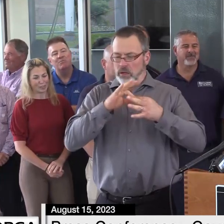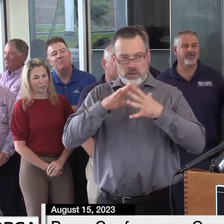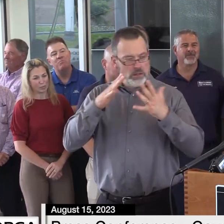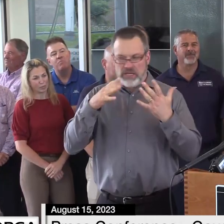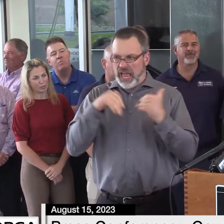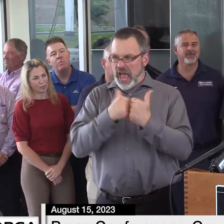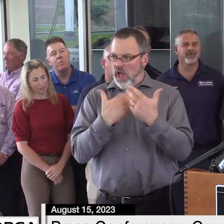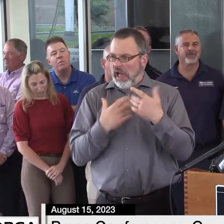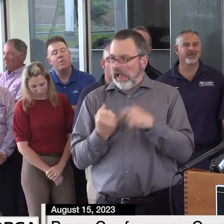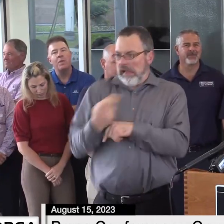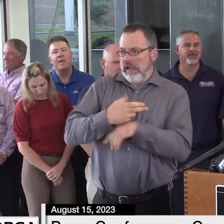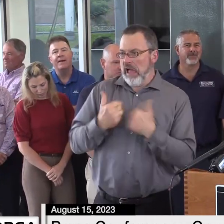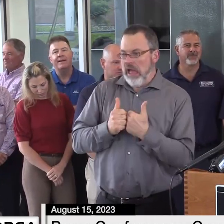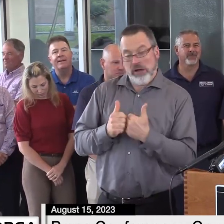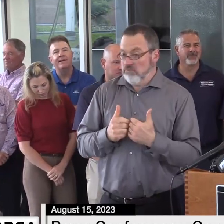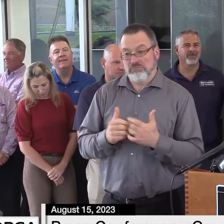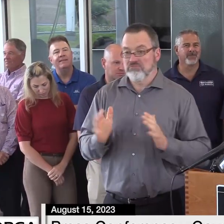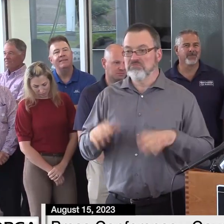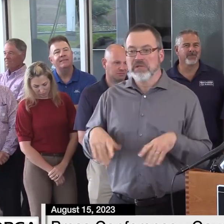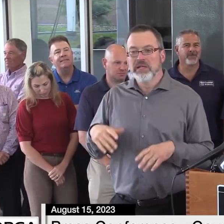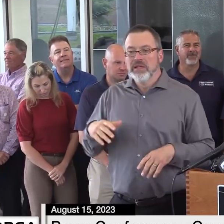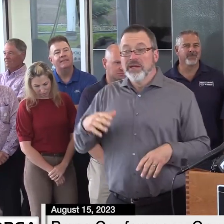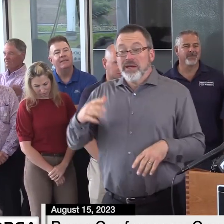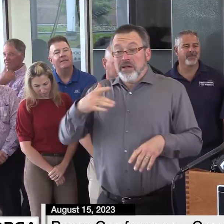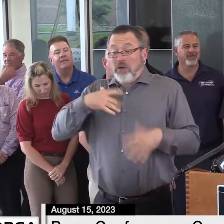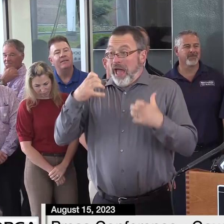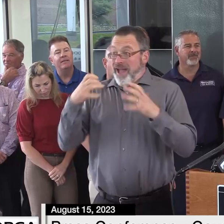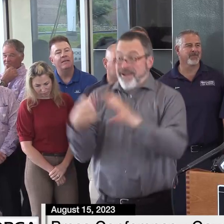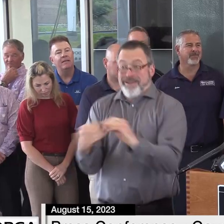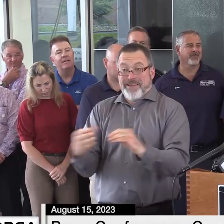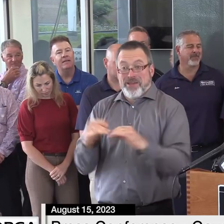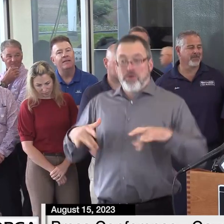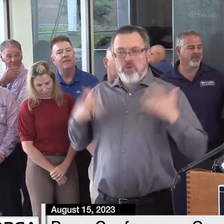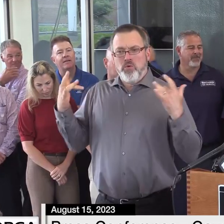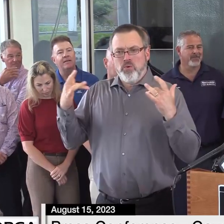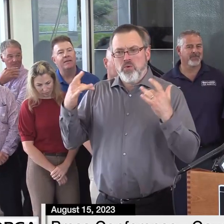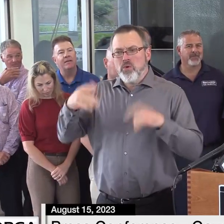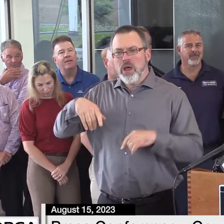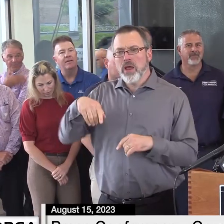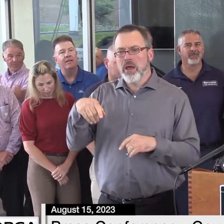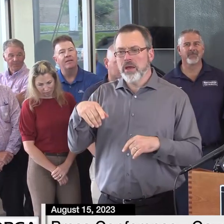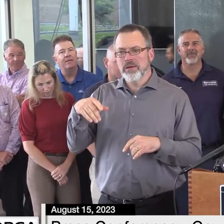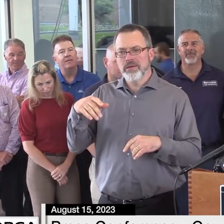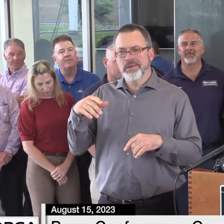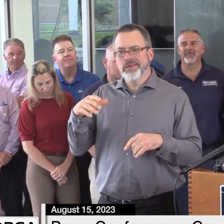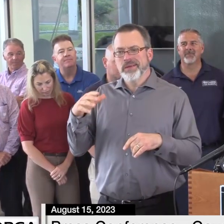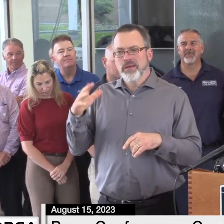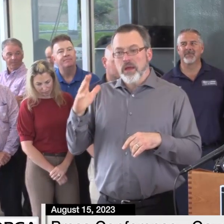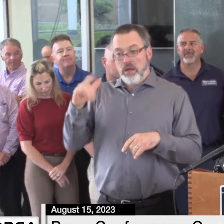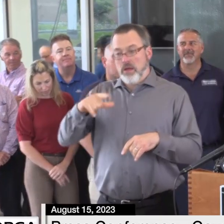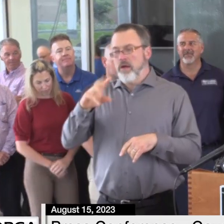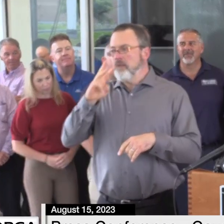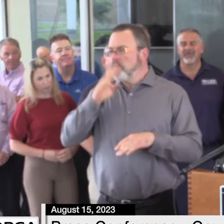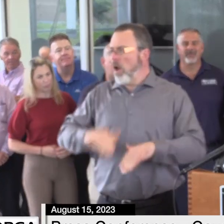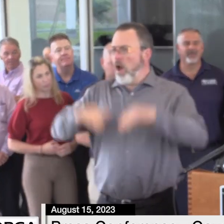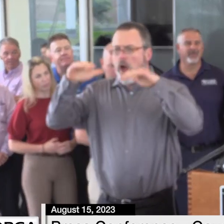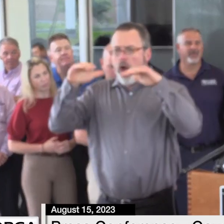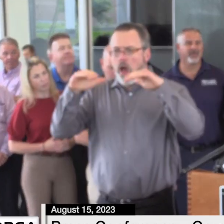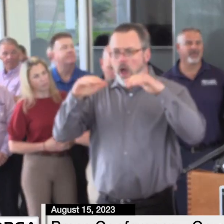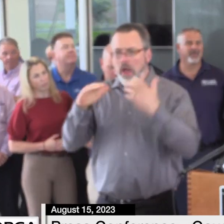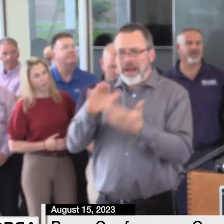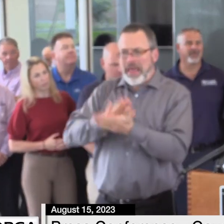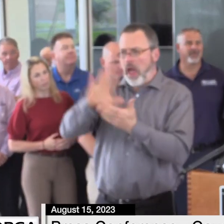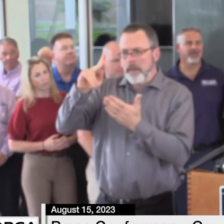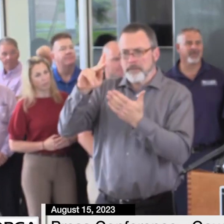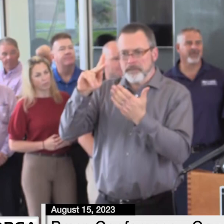I am pleased to stand here and tell you about this special flood recovery cleanup that Green Up